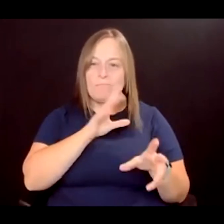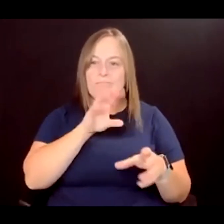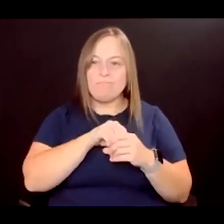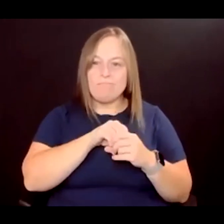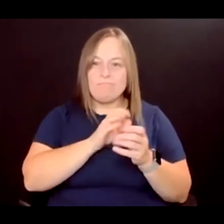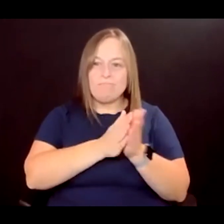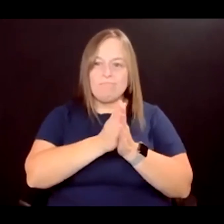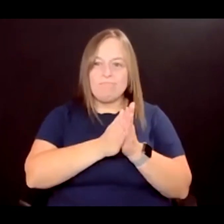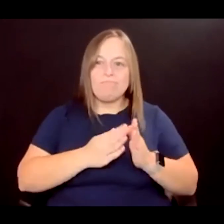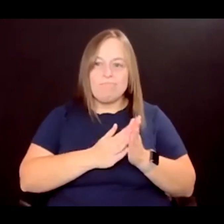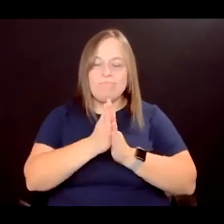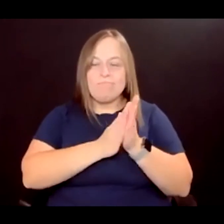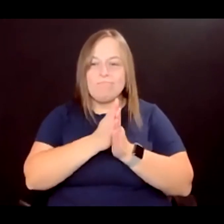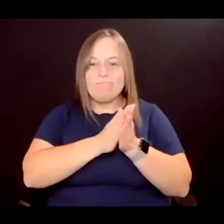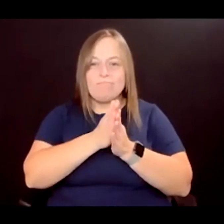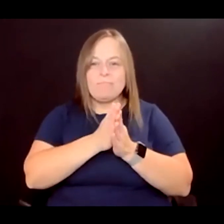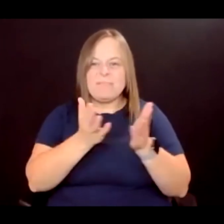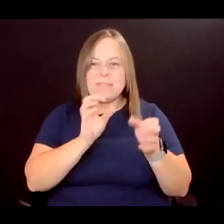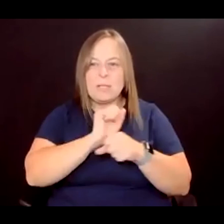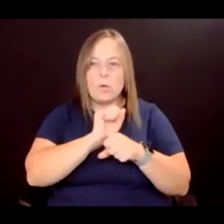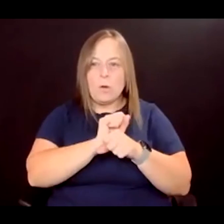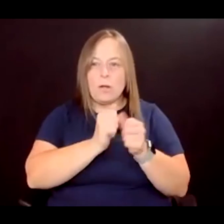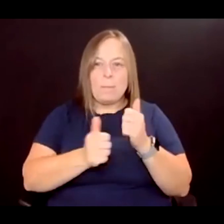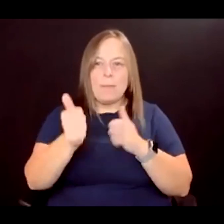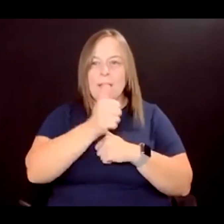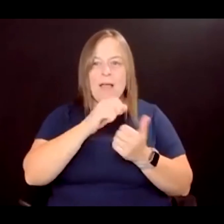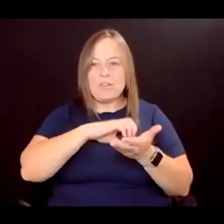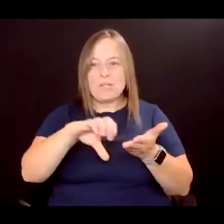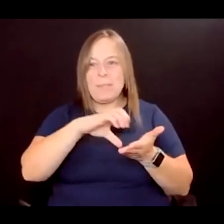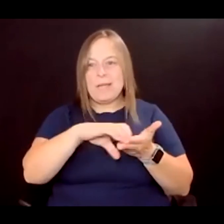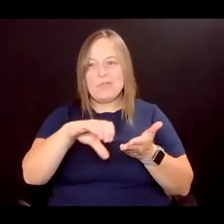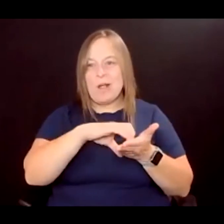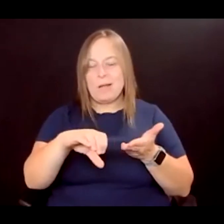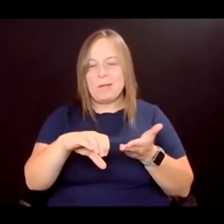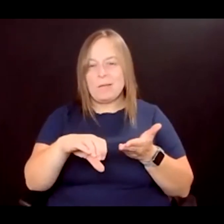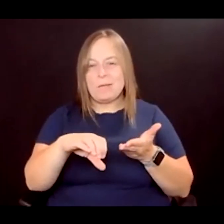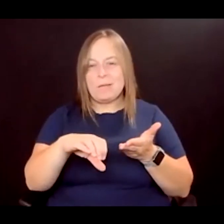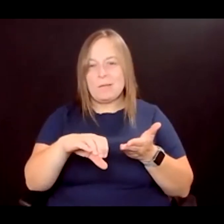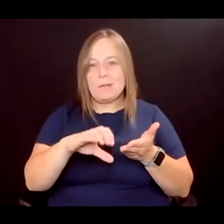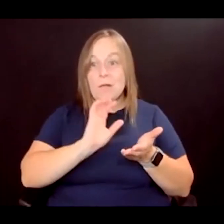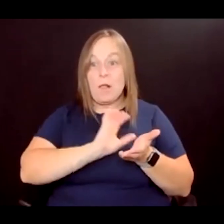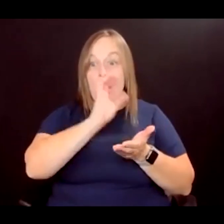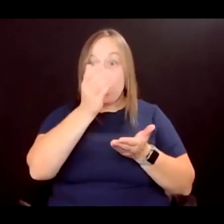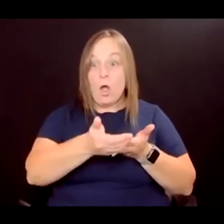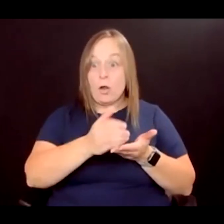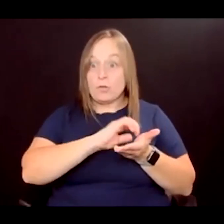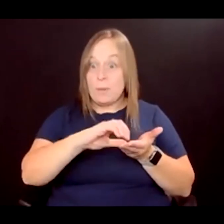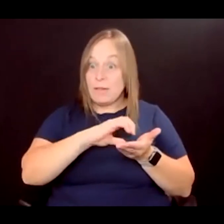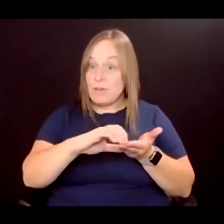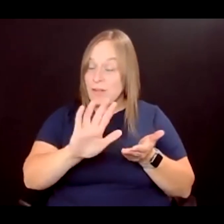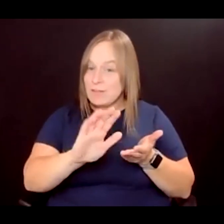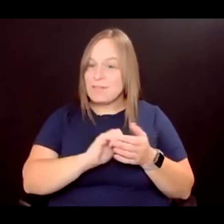attached to that committee, and for the people that know me, I'm kind of ashamed that